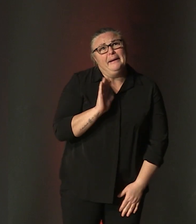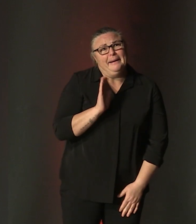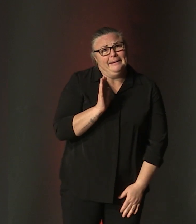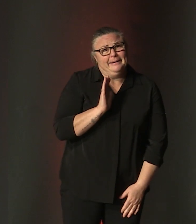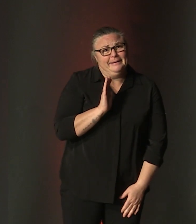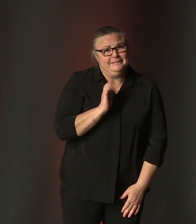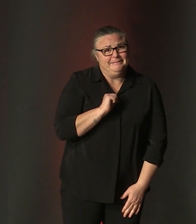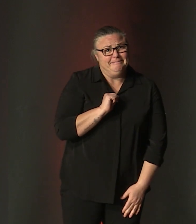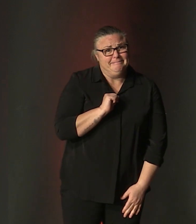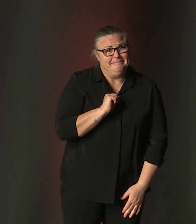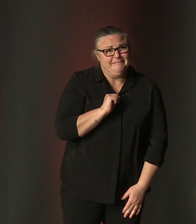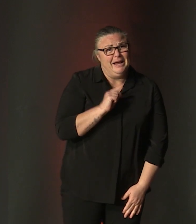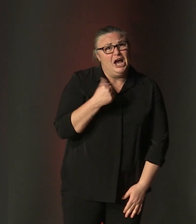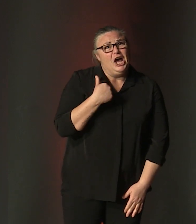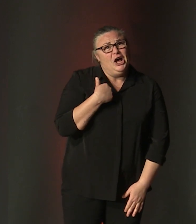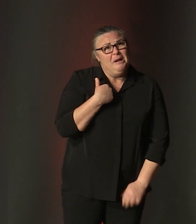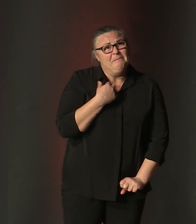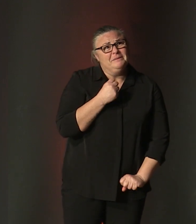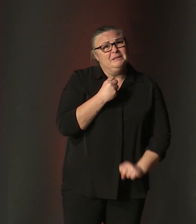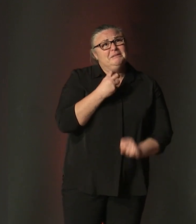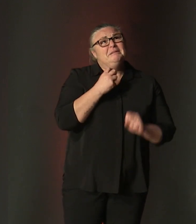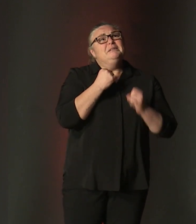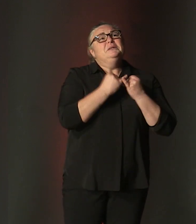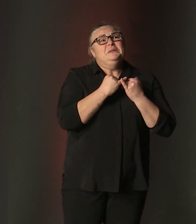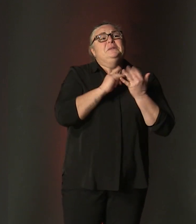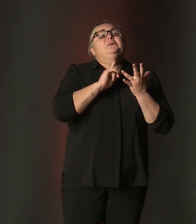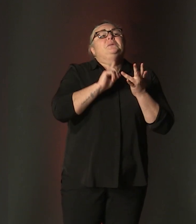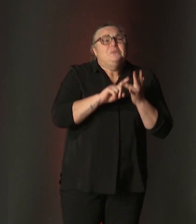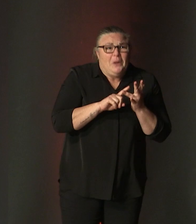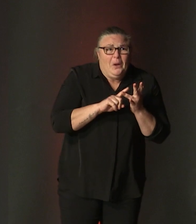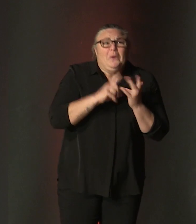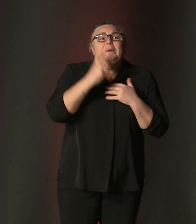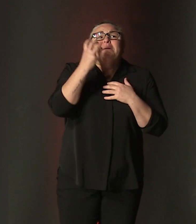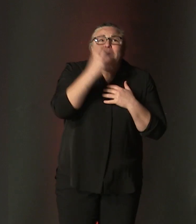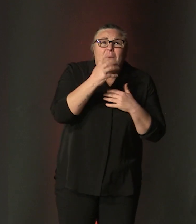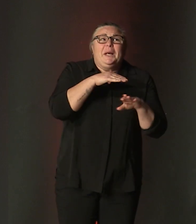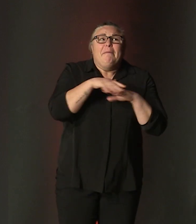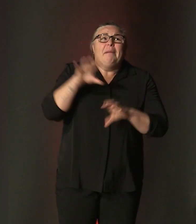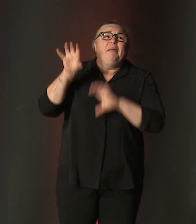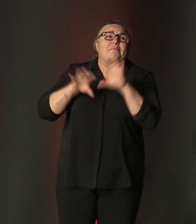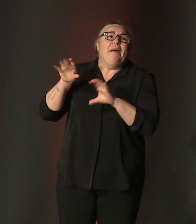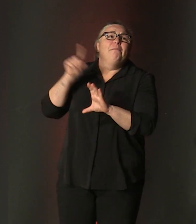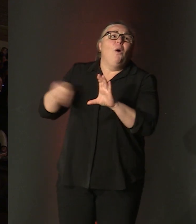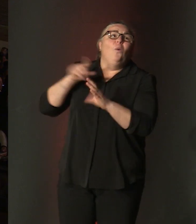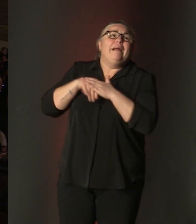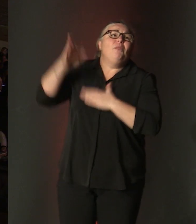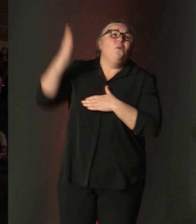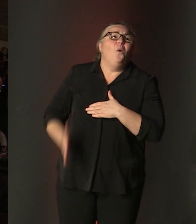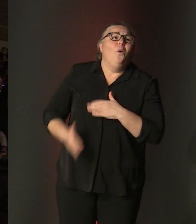Hey, I'm so sorry about the bumhole in the wall.